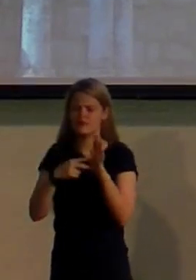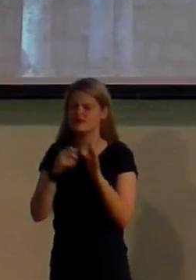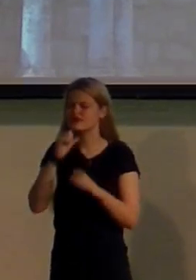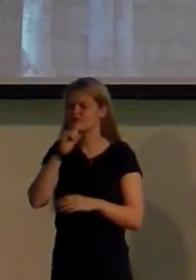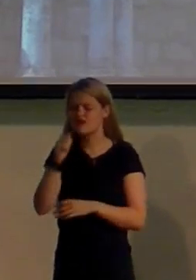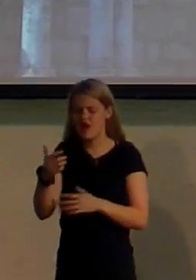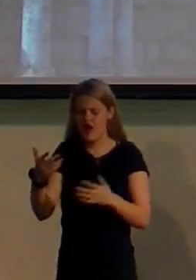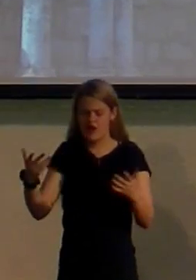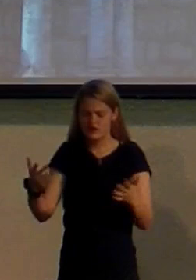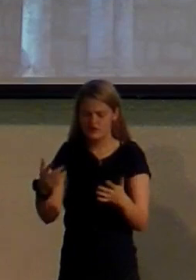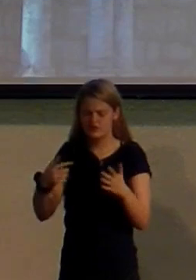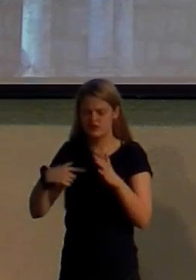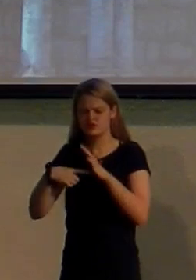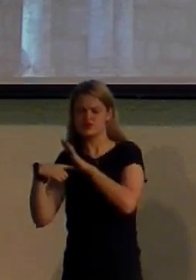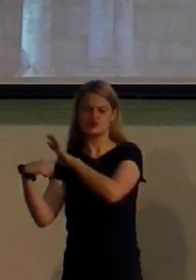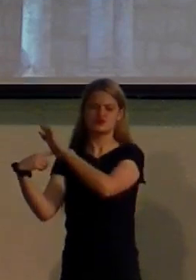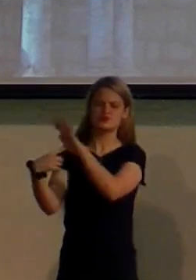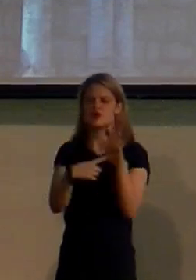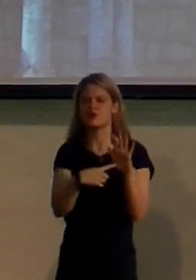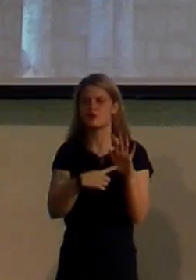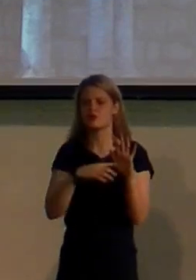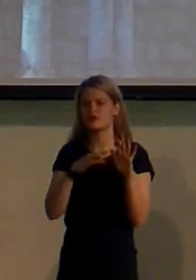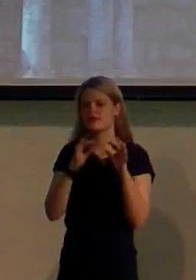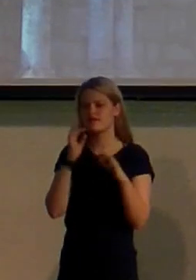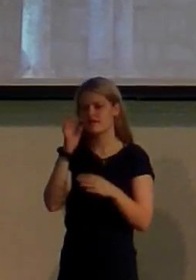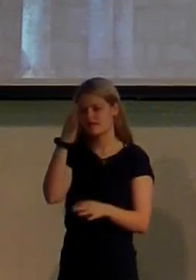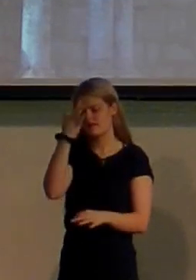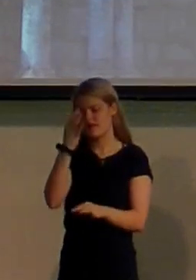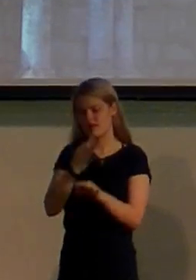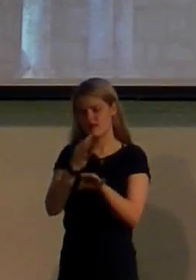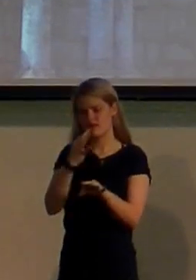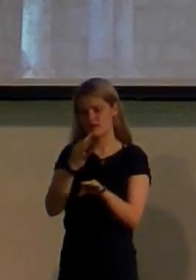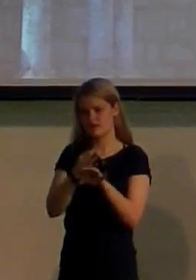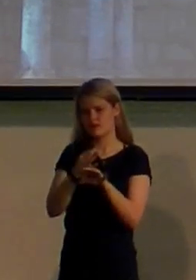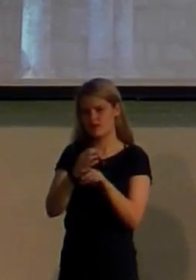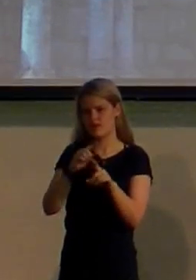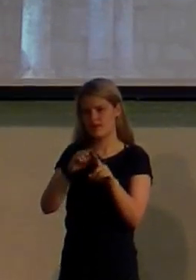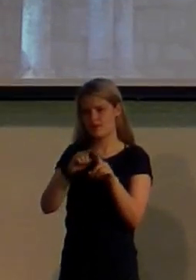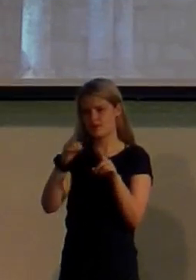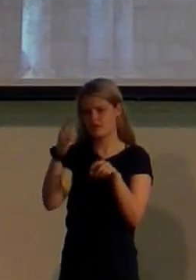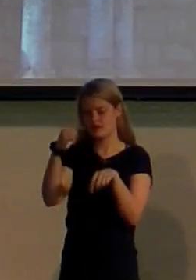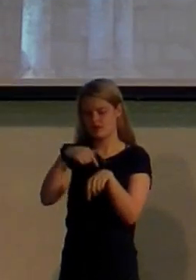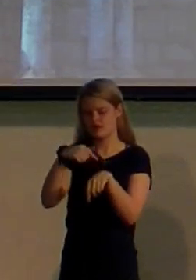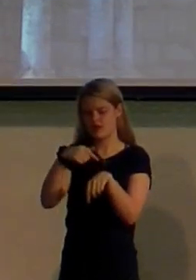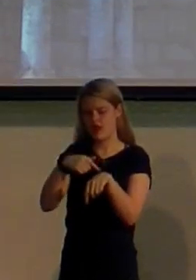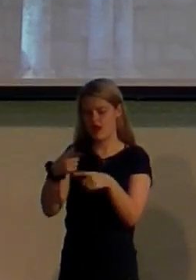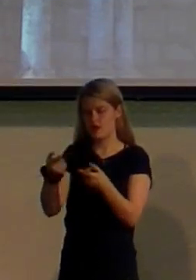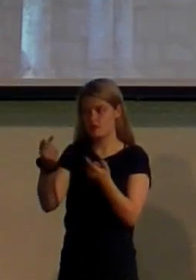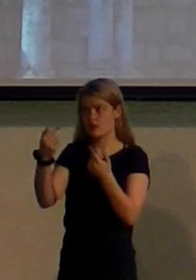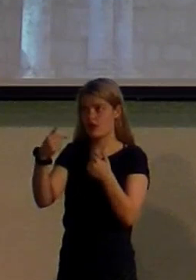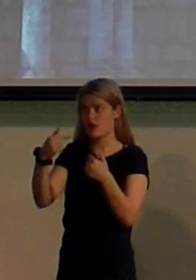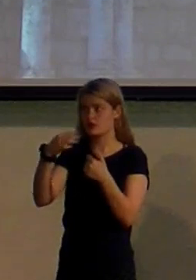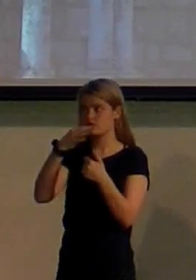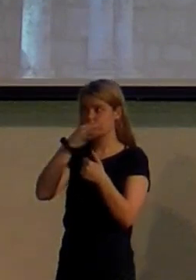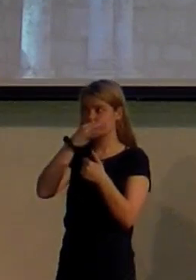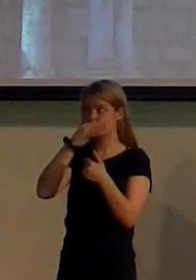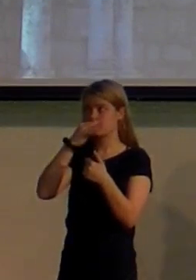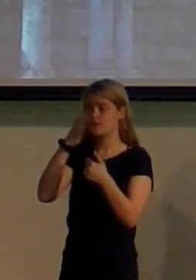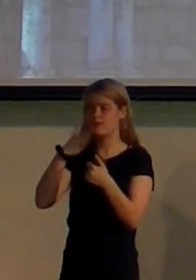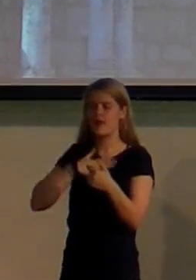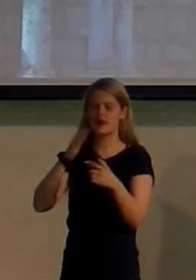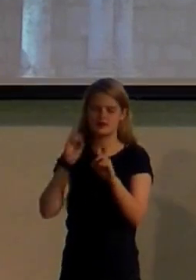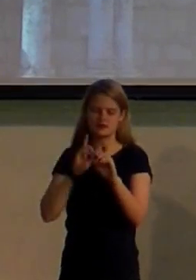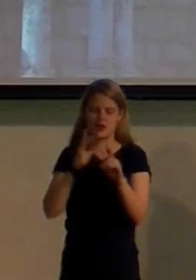our faith. When the time comes, my disciples will really fast when there's a spiritual need for it.